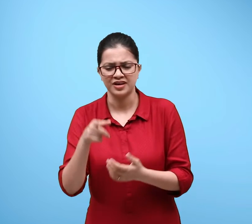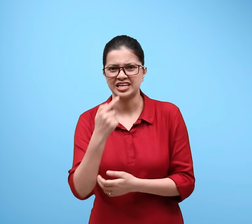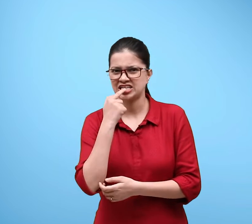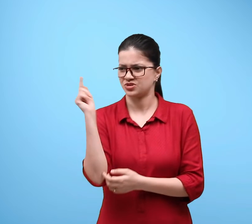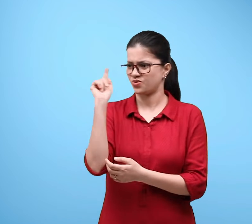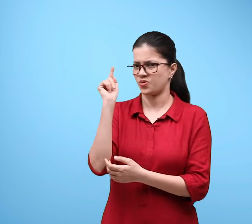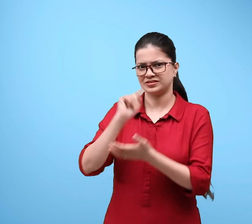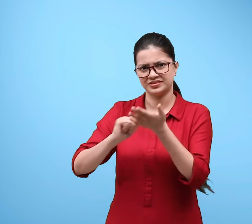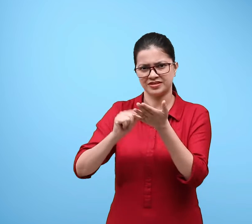chalk powder,